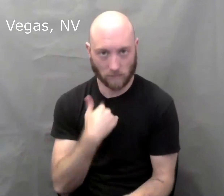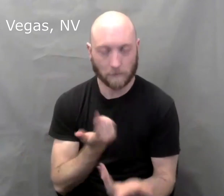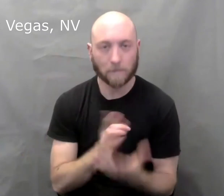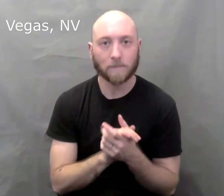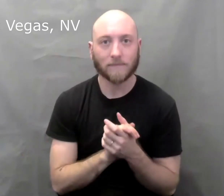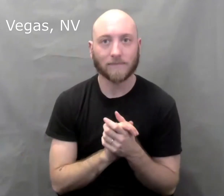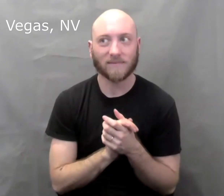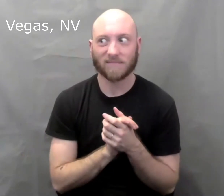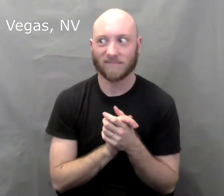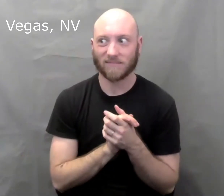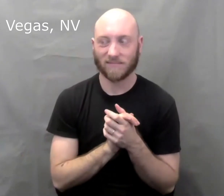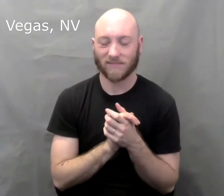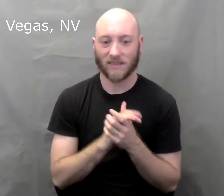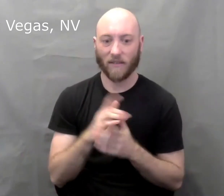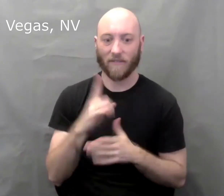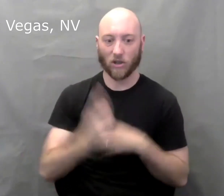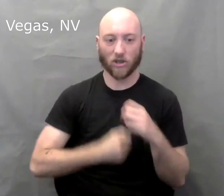almost year of my sobriety pretty miserable